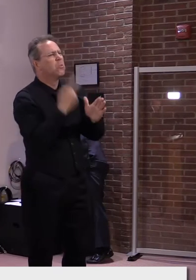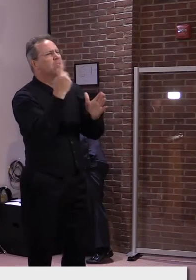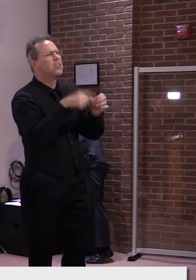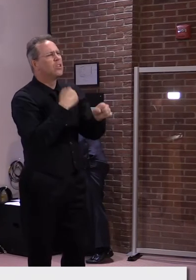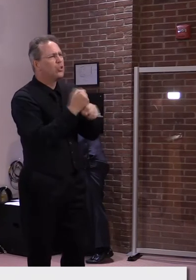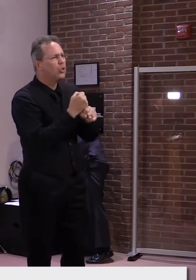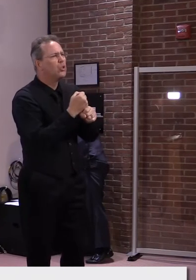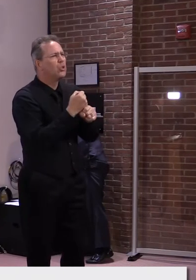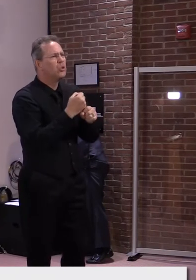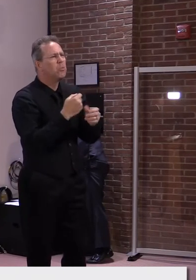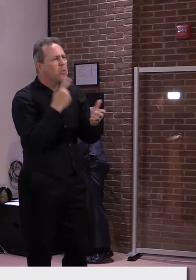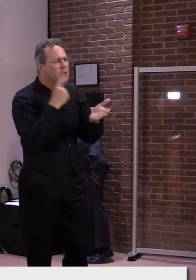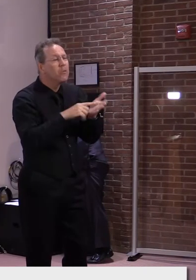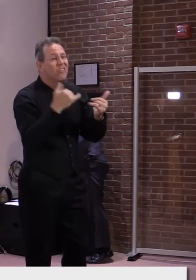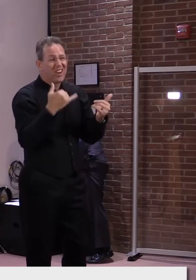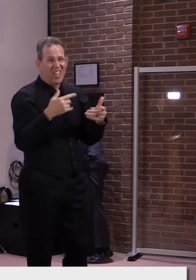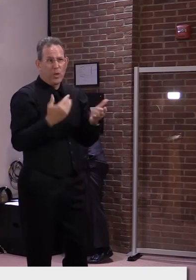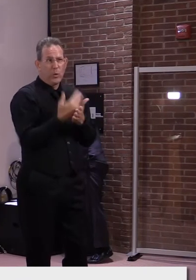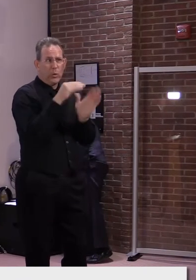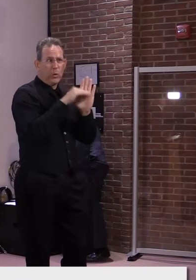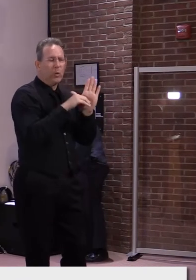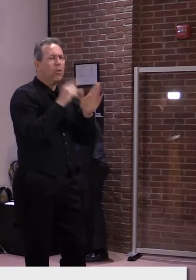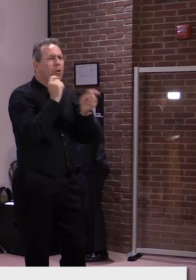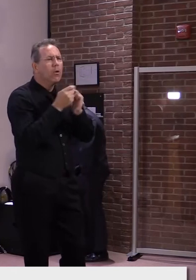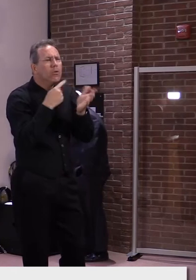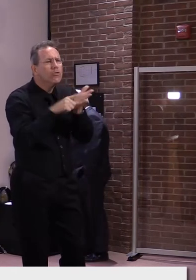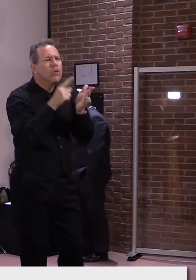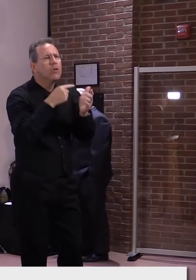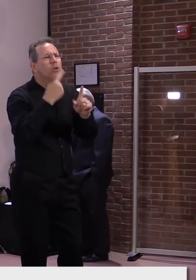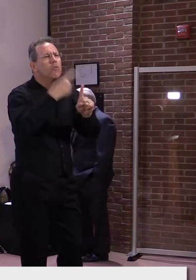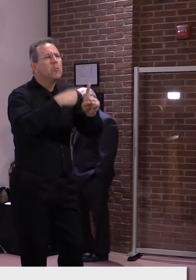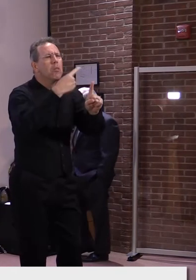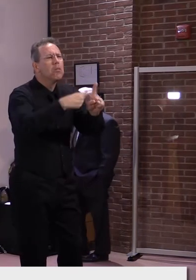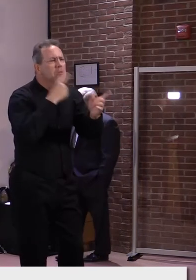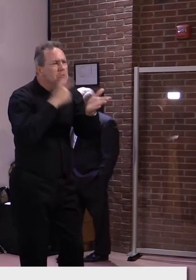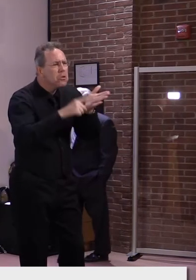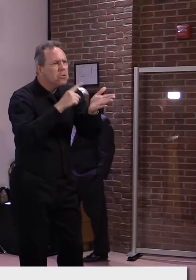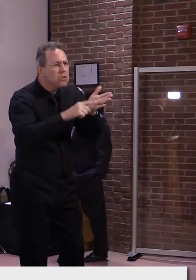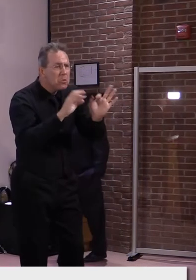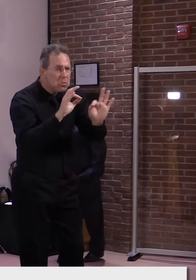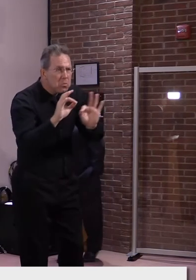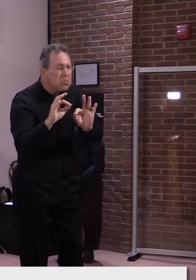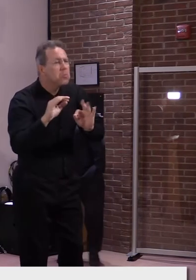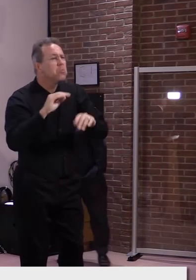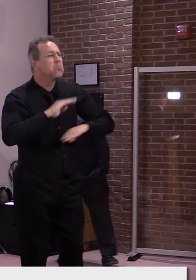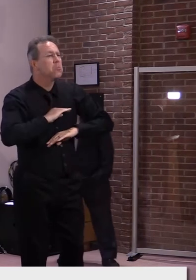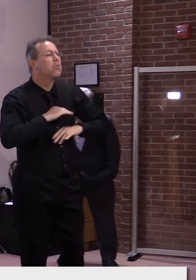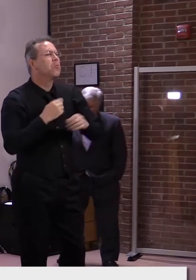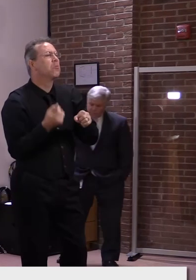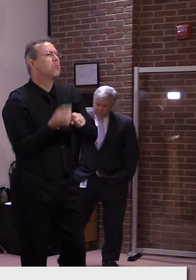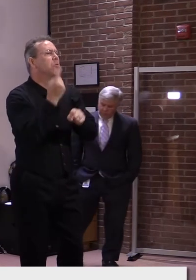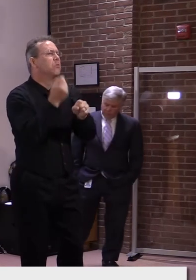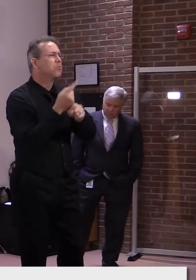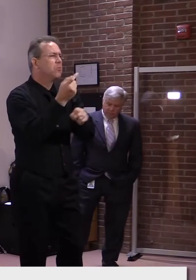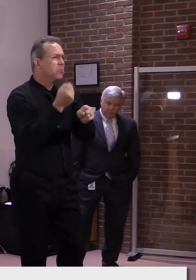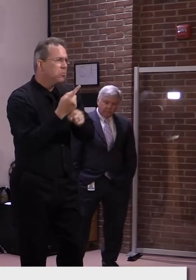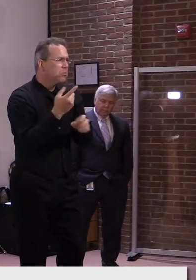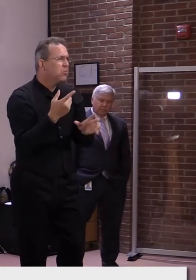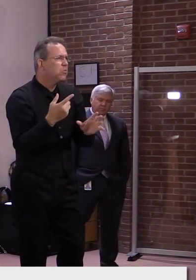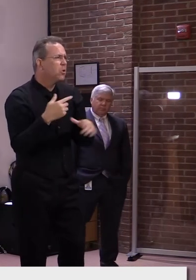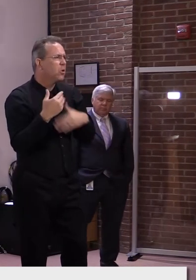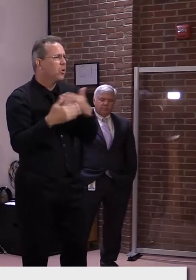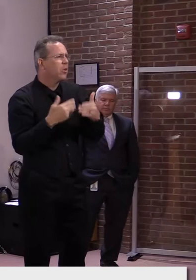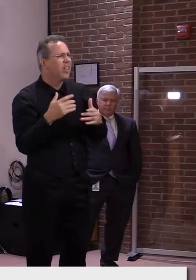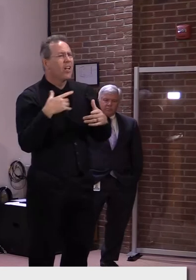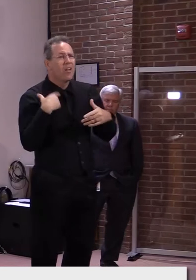phases. I think as we were talking about last week, the first phase is clearly re-engagement, which begins now through the